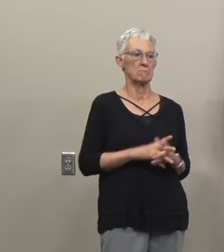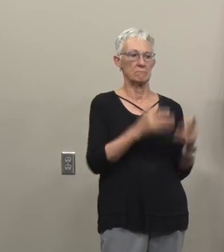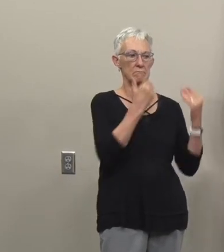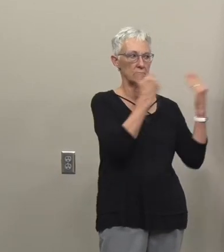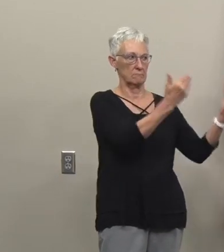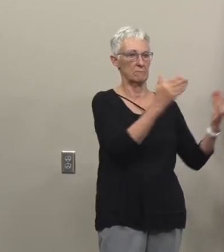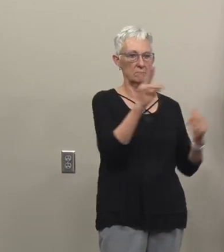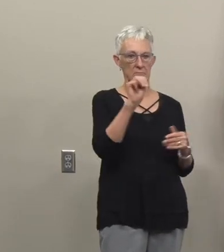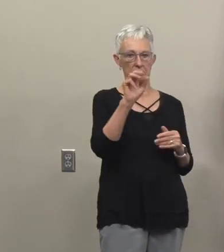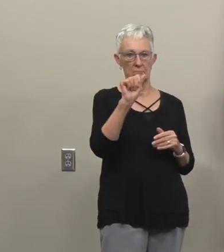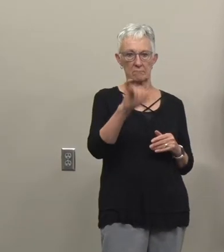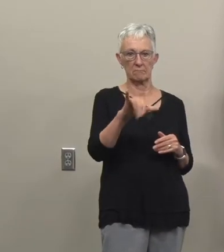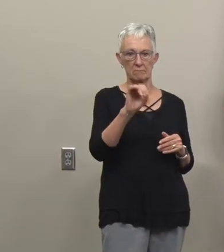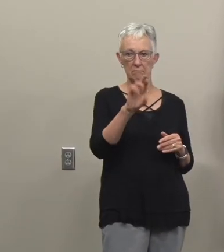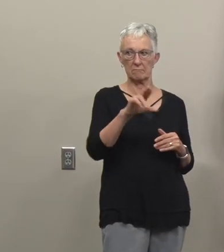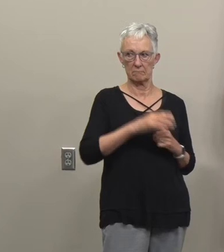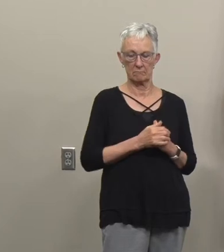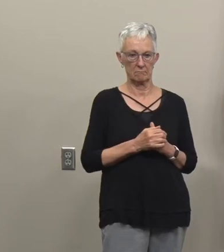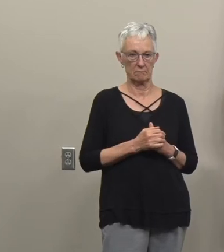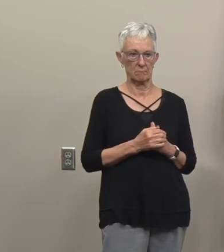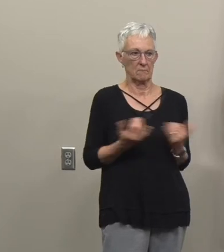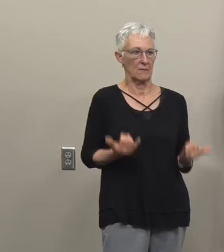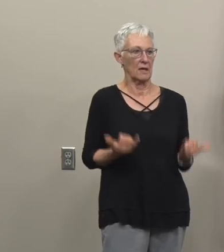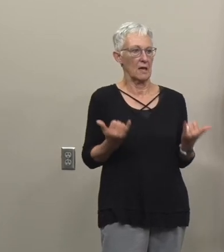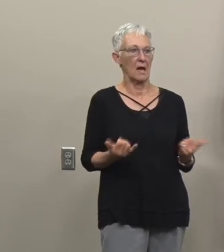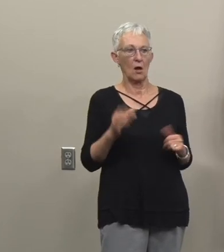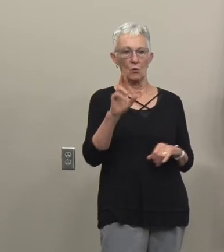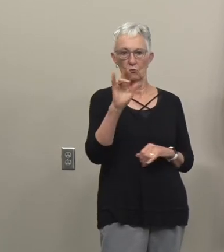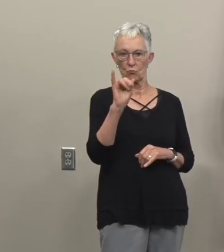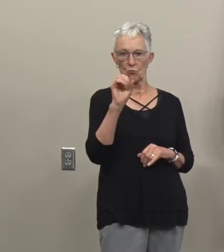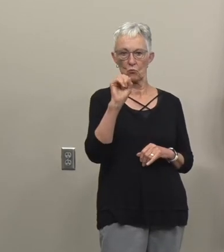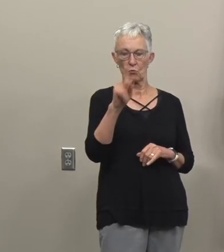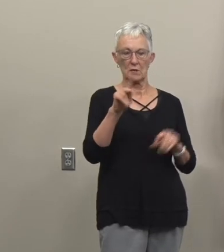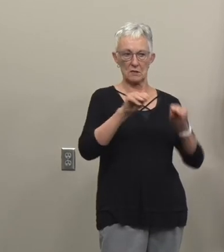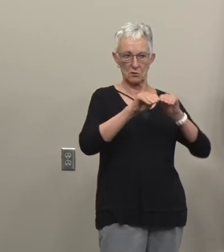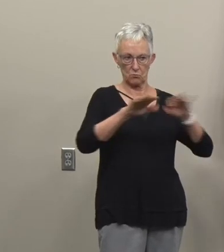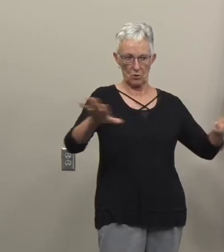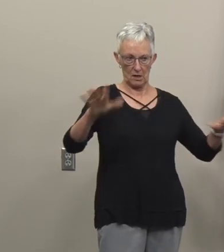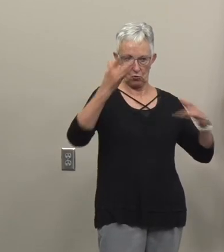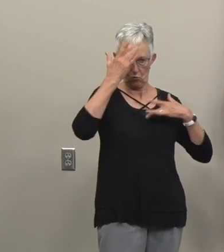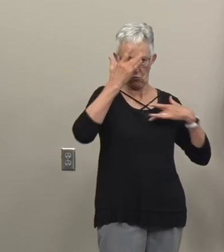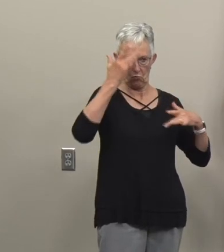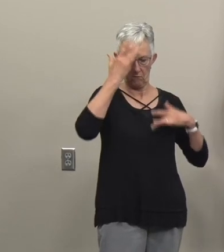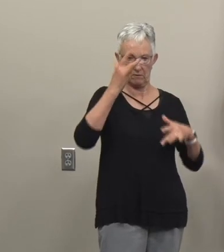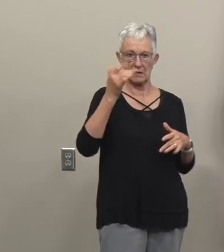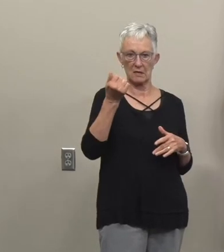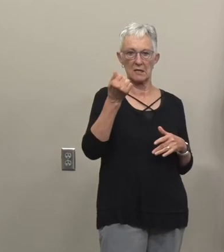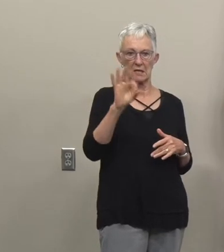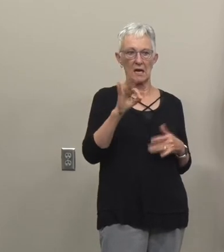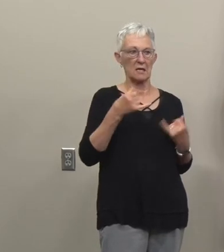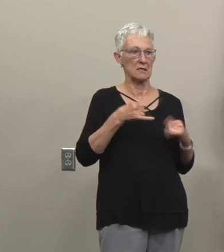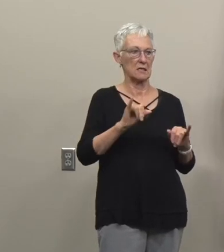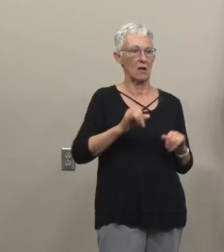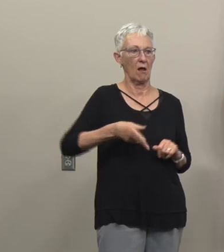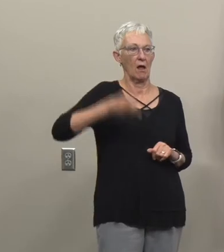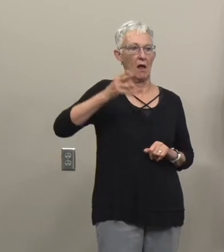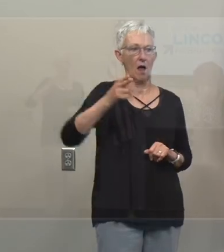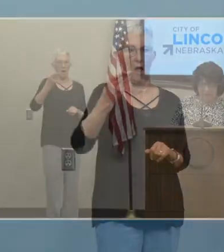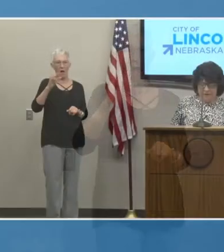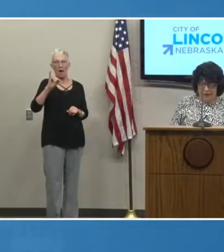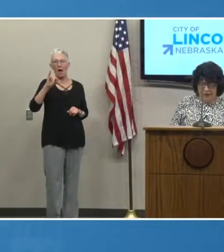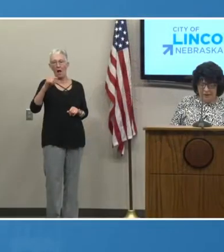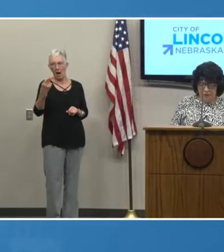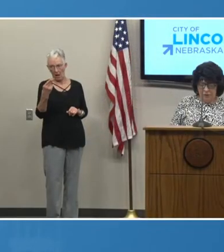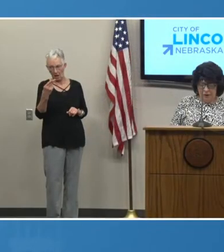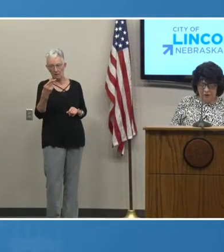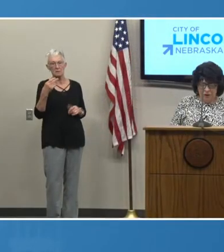Thank you, Mayor. At this time, the risk of the spread of COVID-19 in our community remains high. So the COVID dial